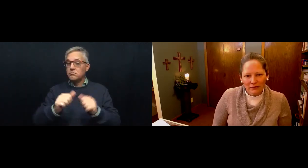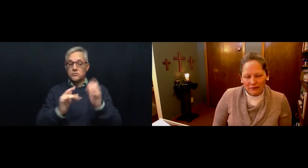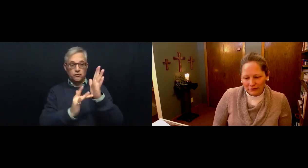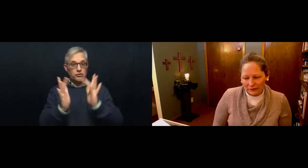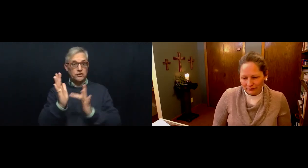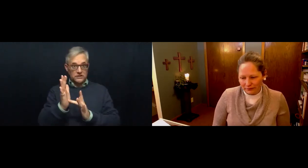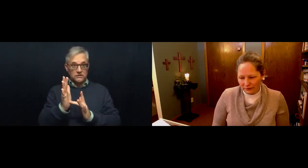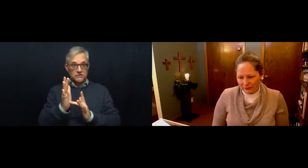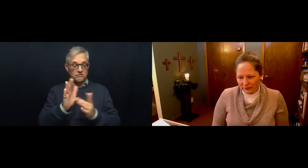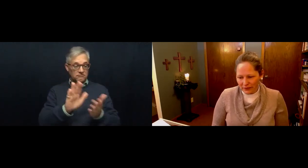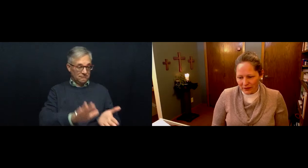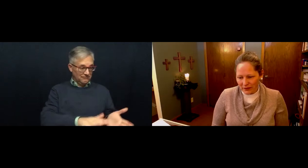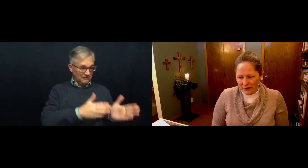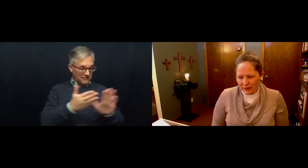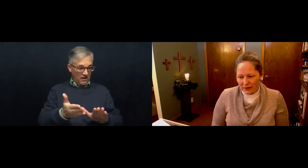life.